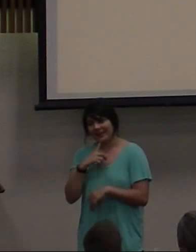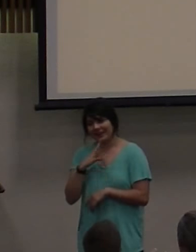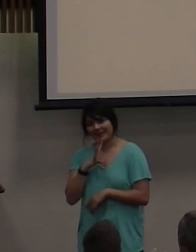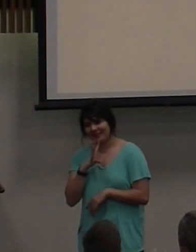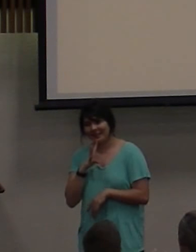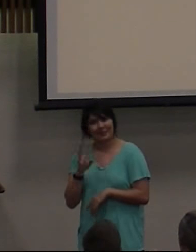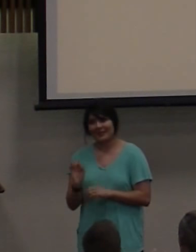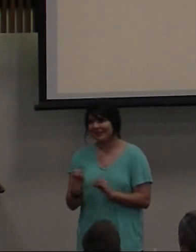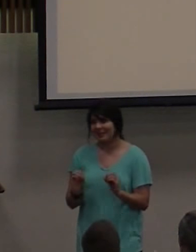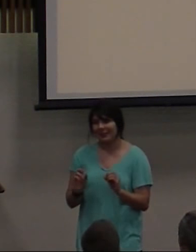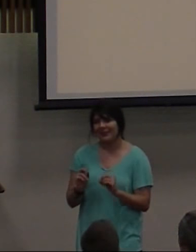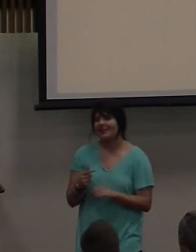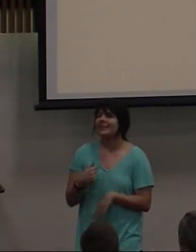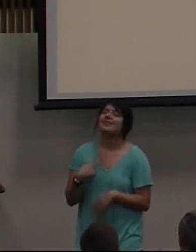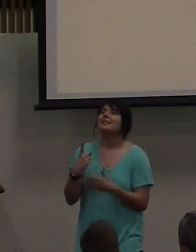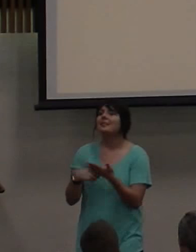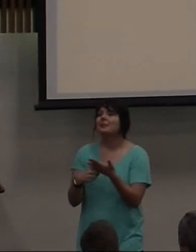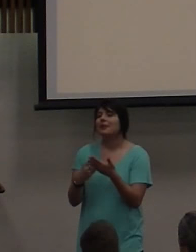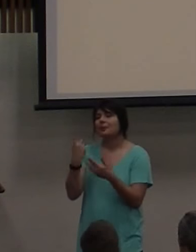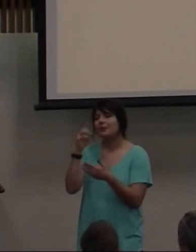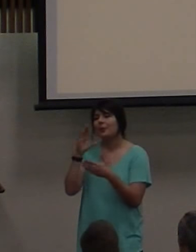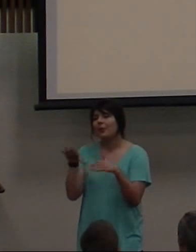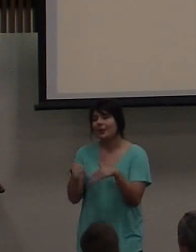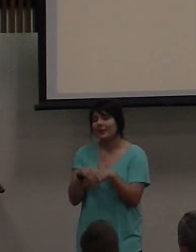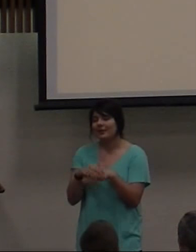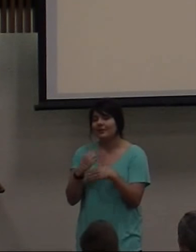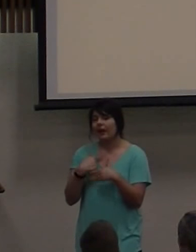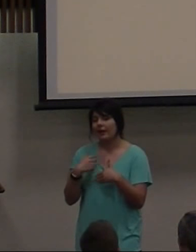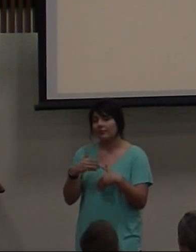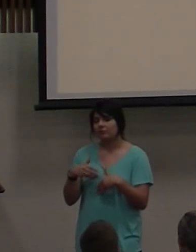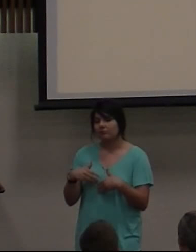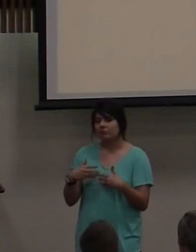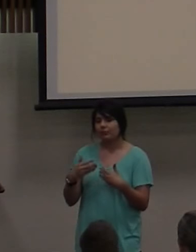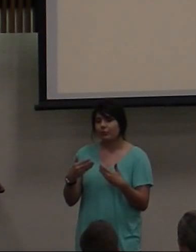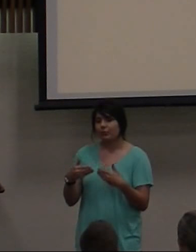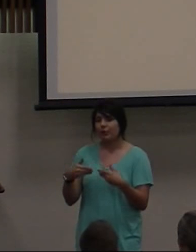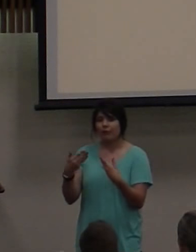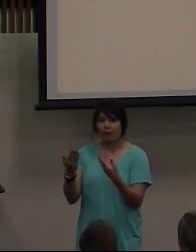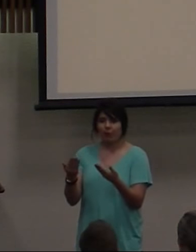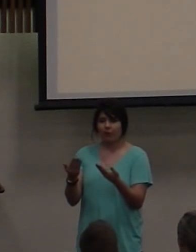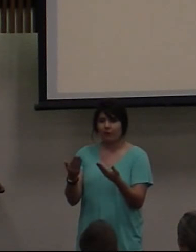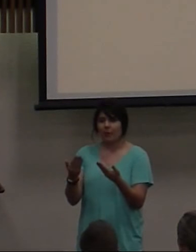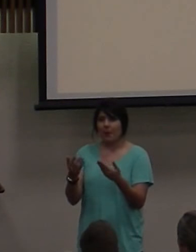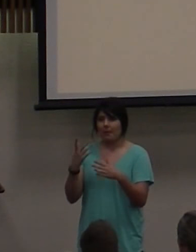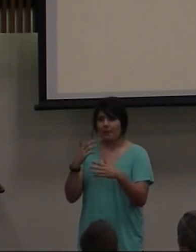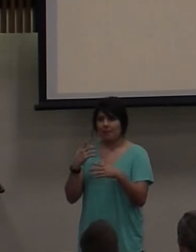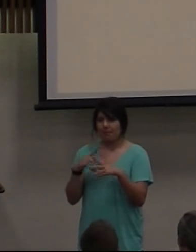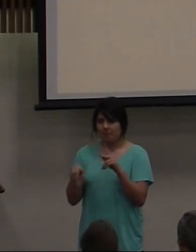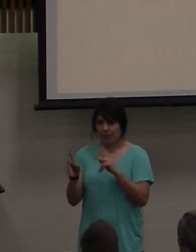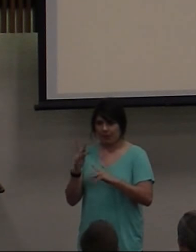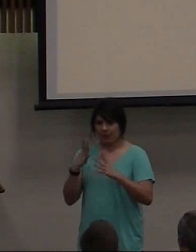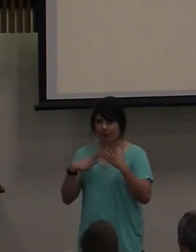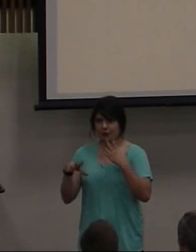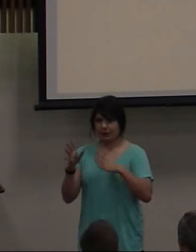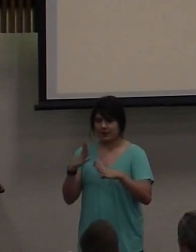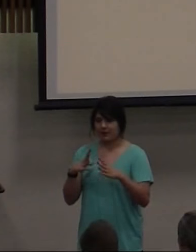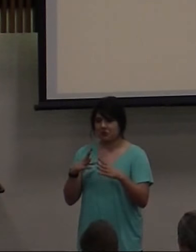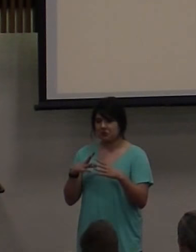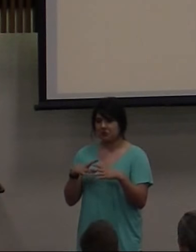Sometimes for the weddings that I perform, people dress in traditional Xhosa